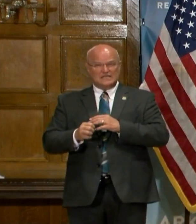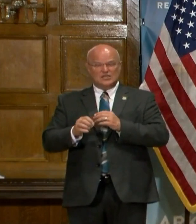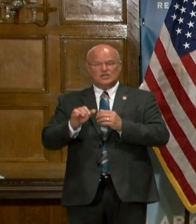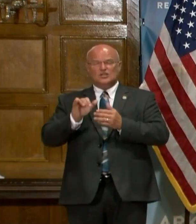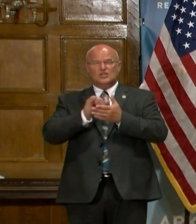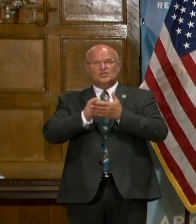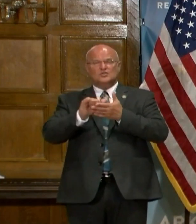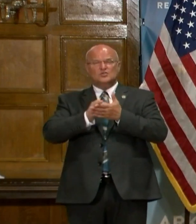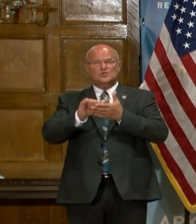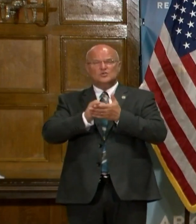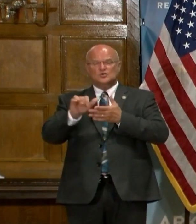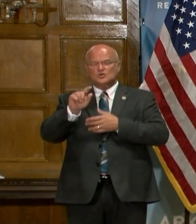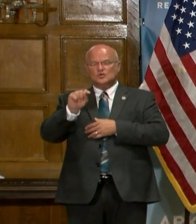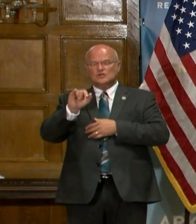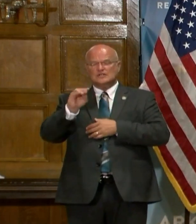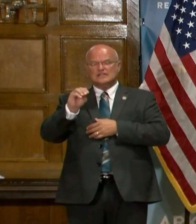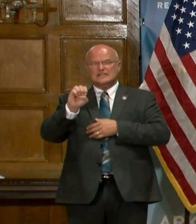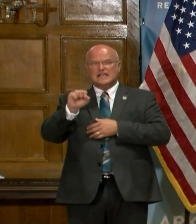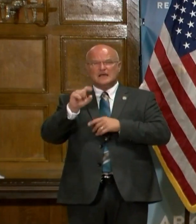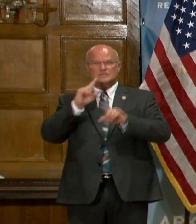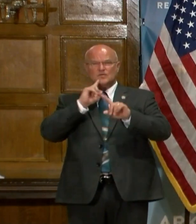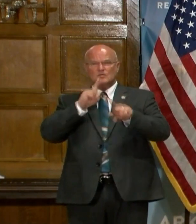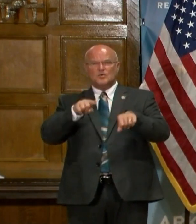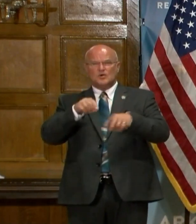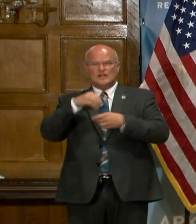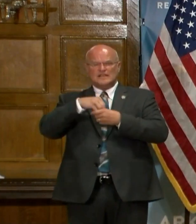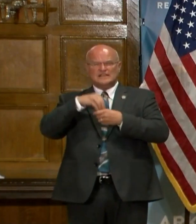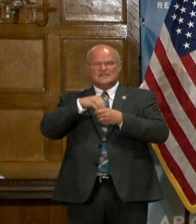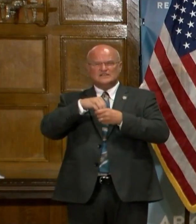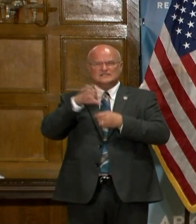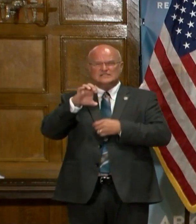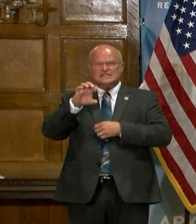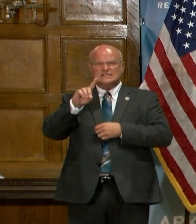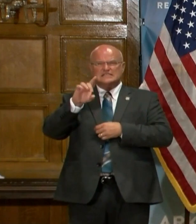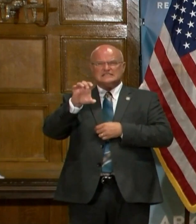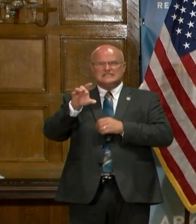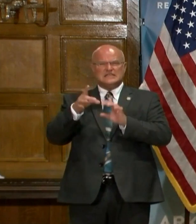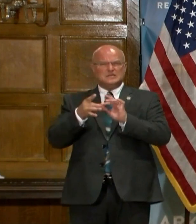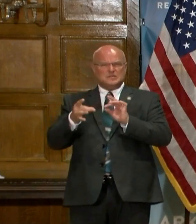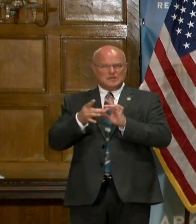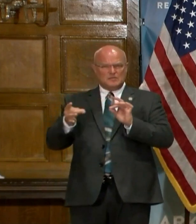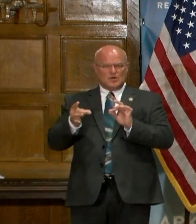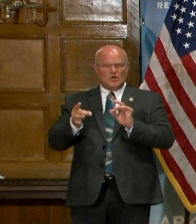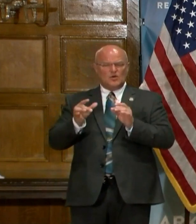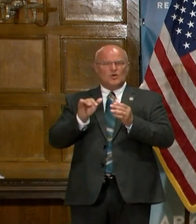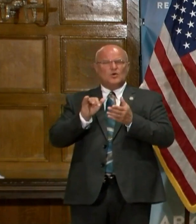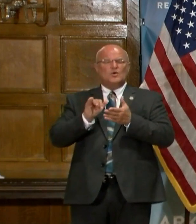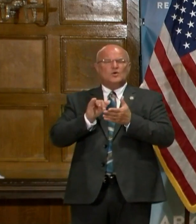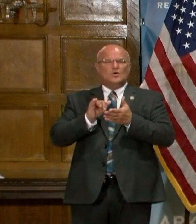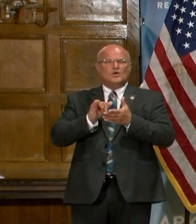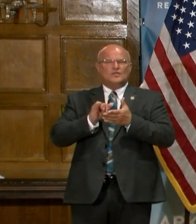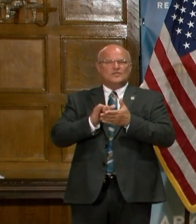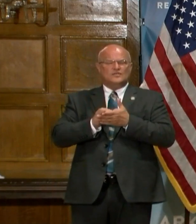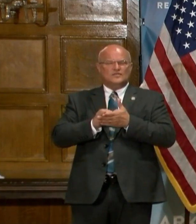Times reported on that internal CDC memo that was given to